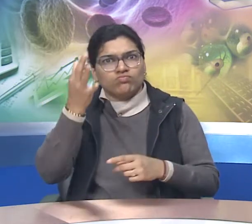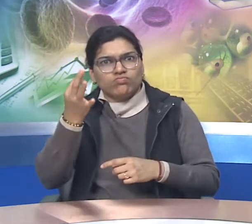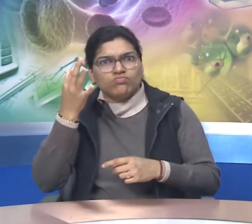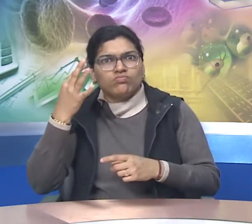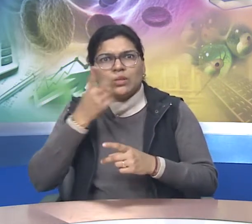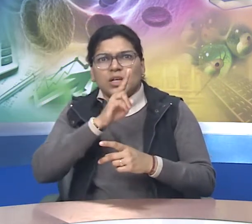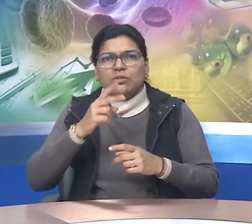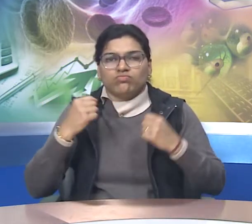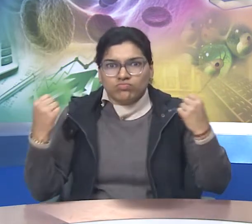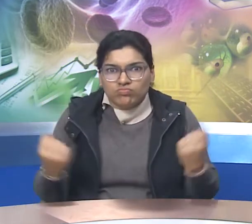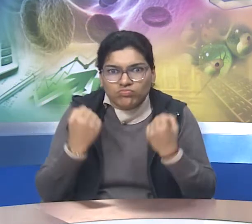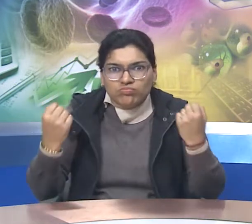meant to be.